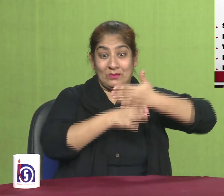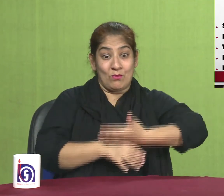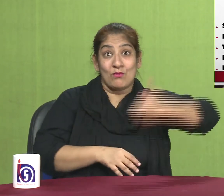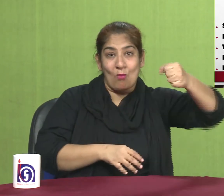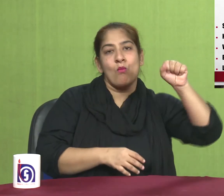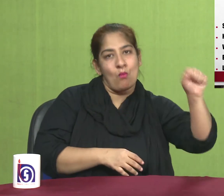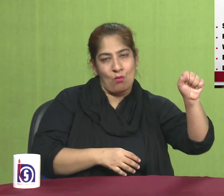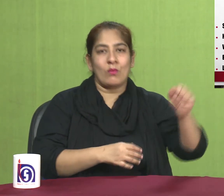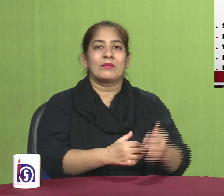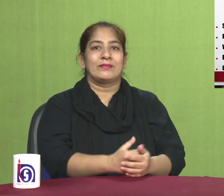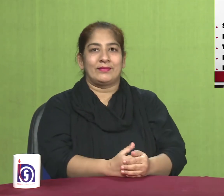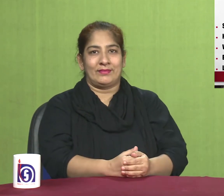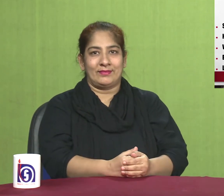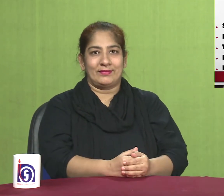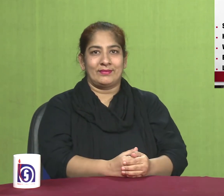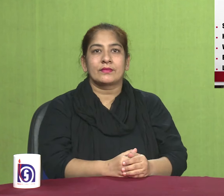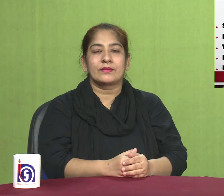shareholder is owner.